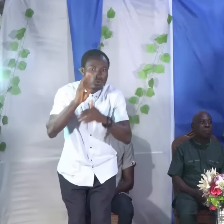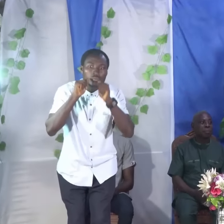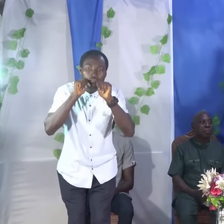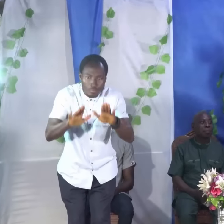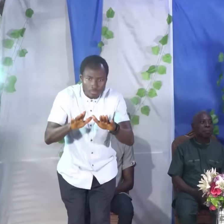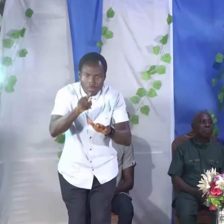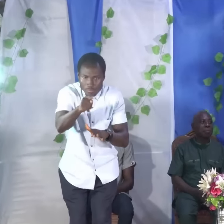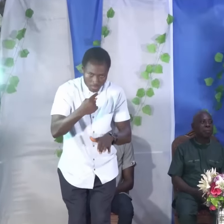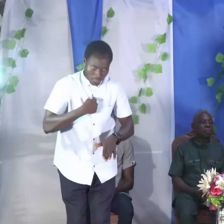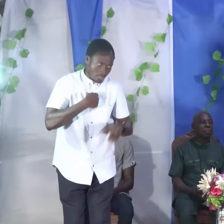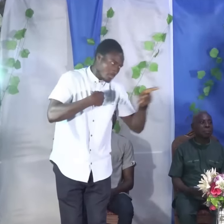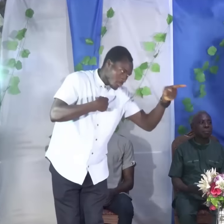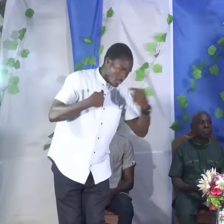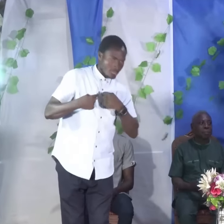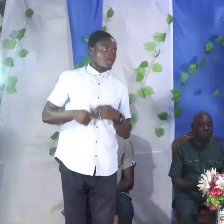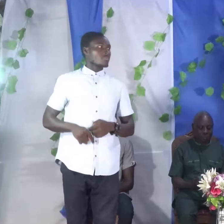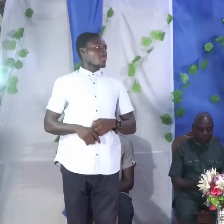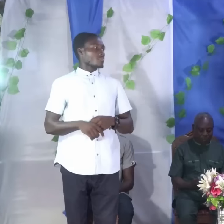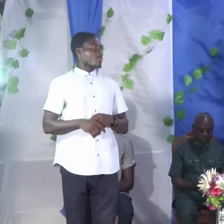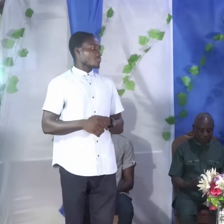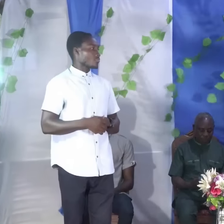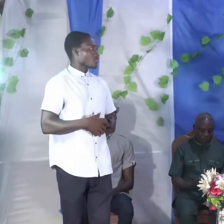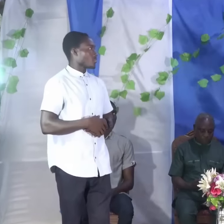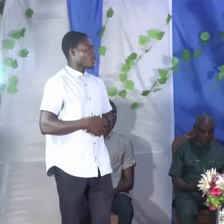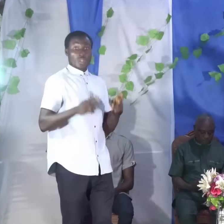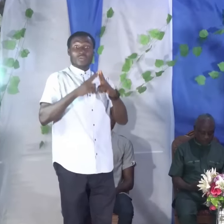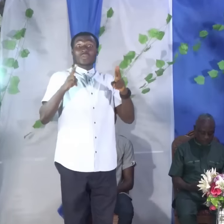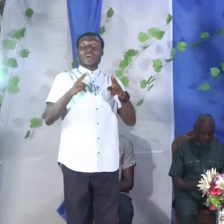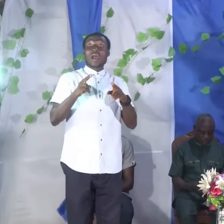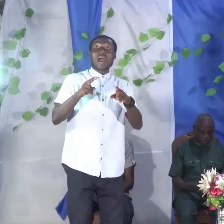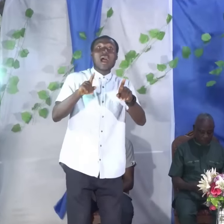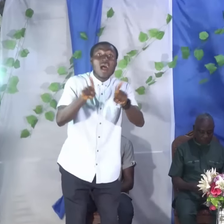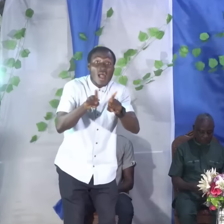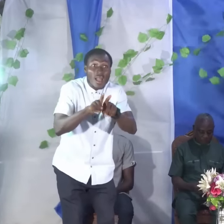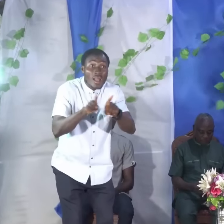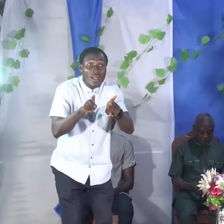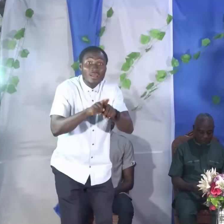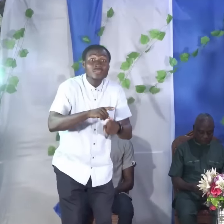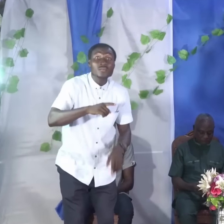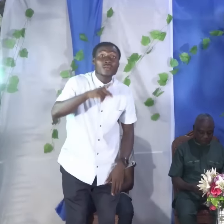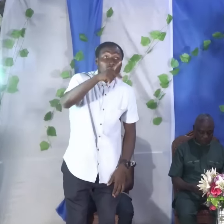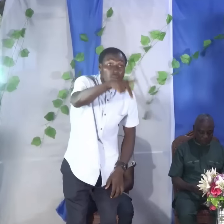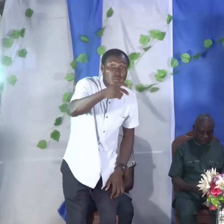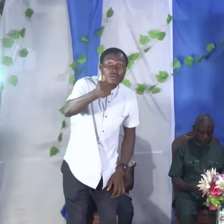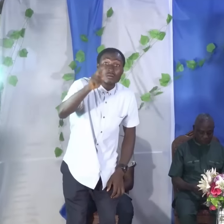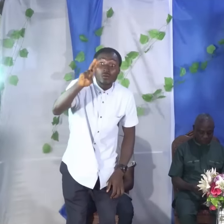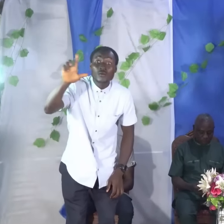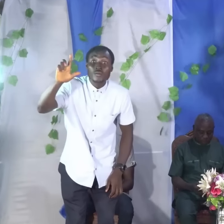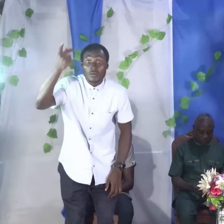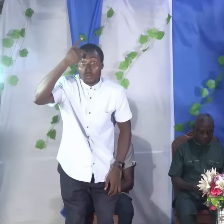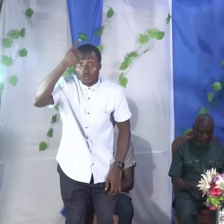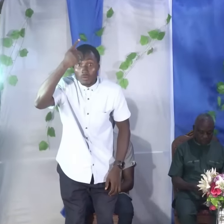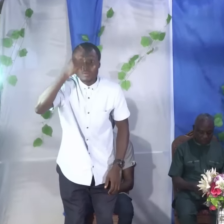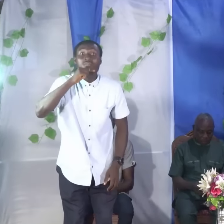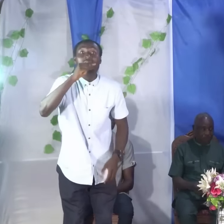me say dem hwe Christo na me sue anono sa se mo emet me aka kire obi biara say Church of Christ am wa gana hai a